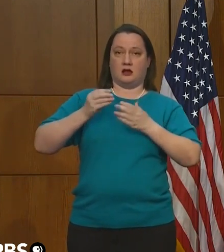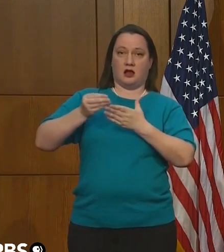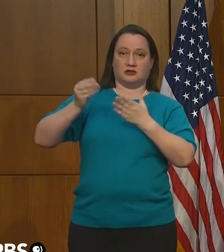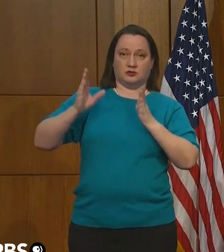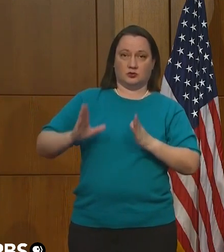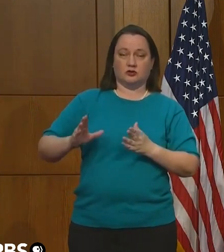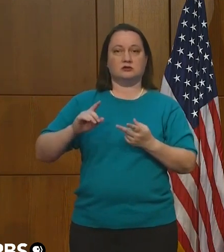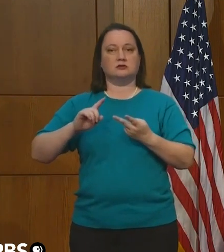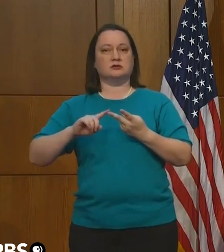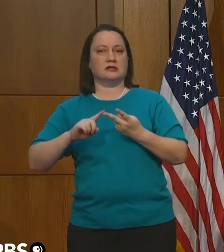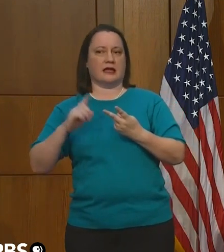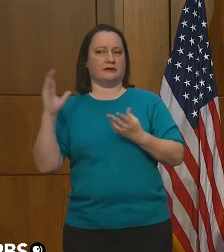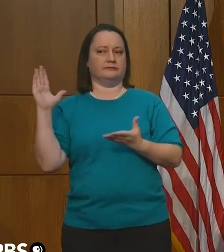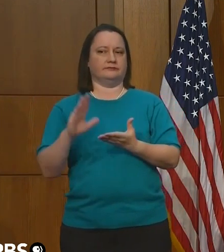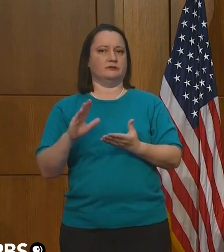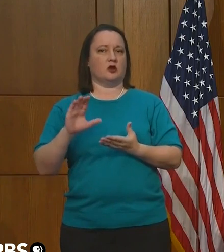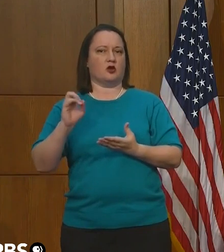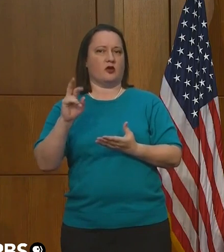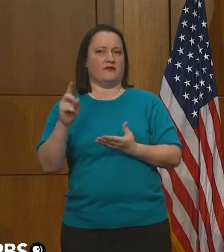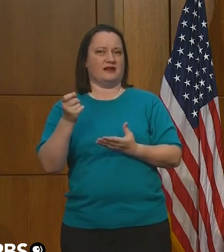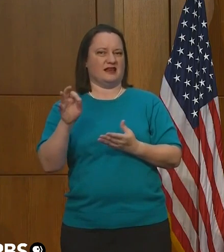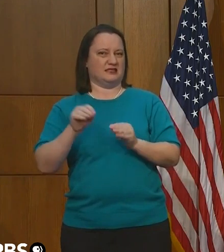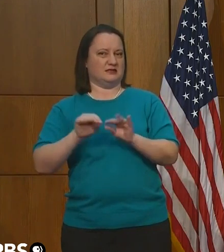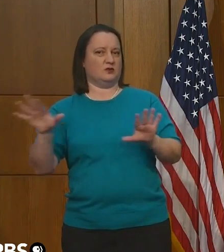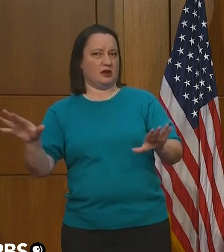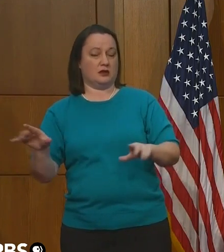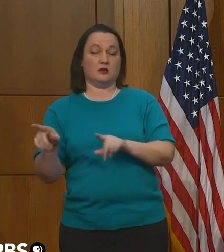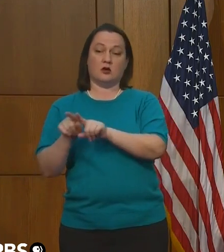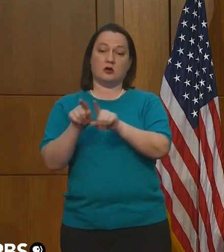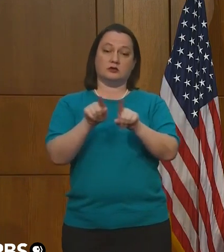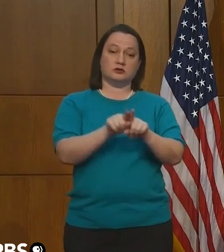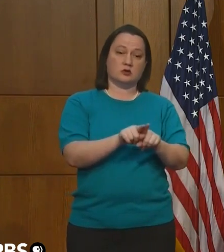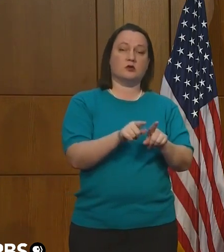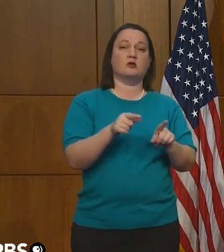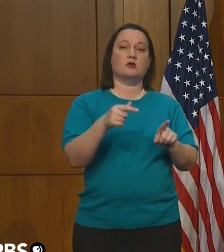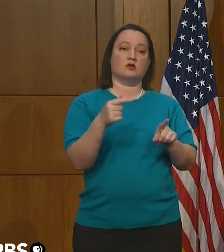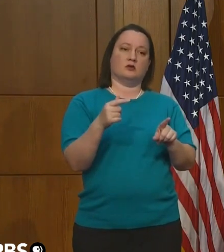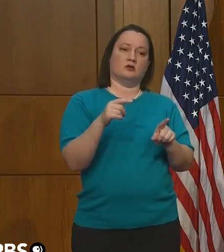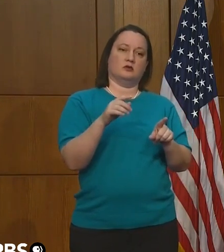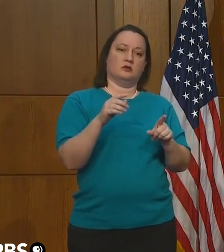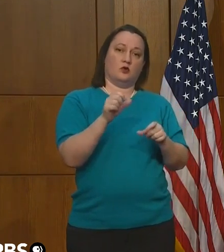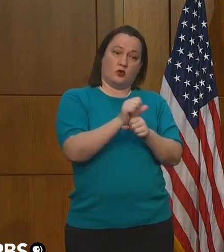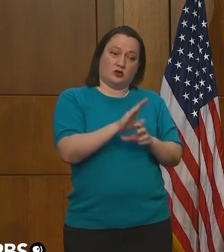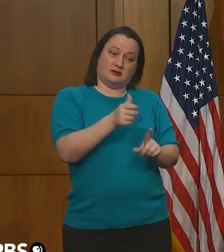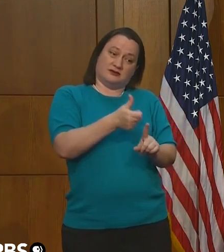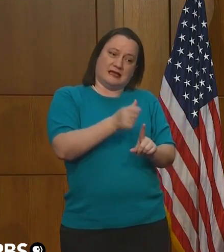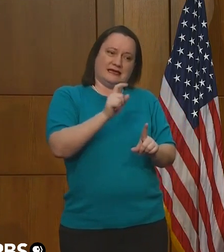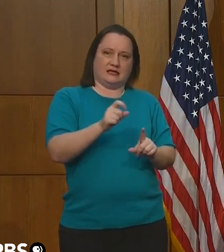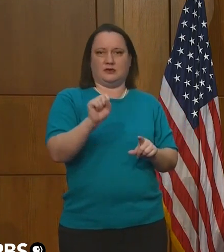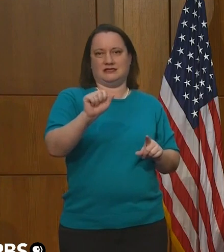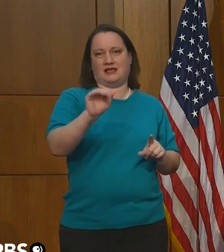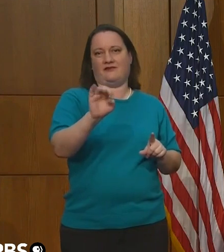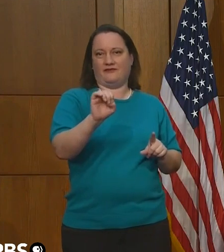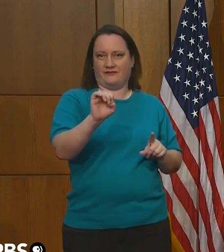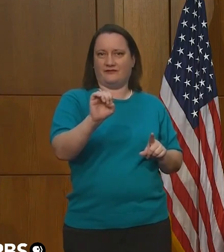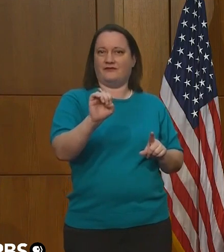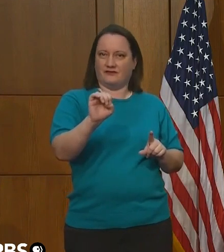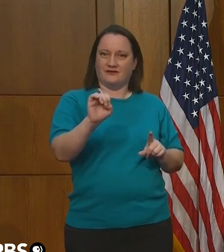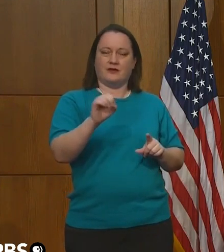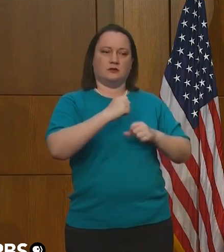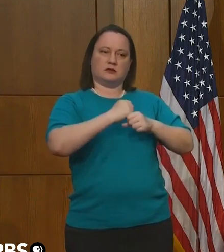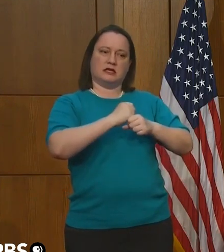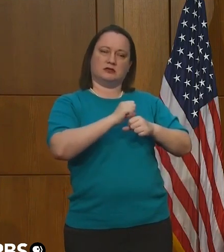COVID-19. But we also want to make sure workers are safe as they interact with customers. Protecting workers is